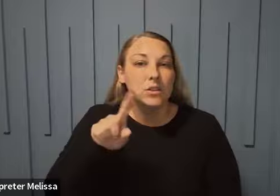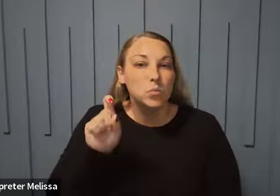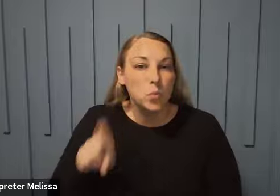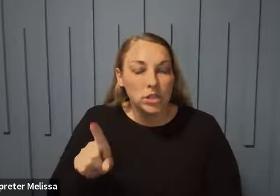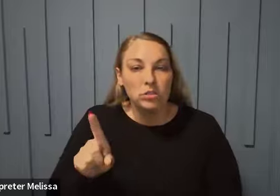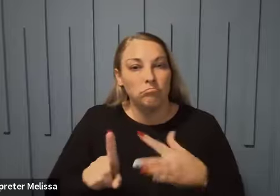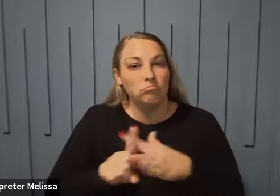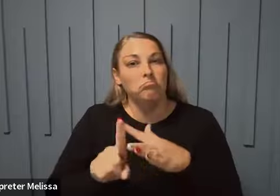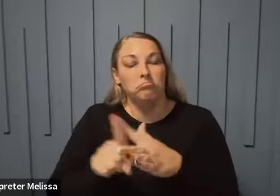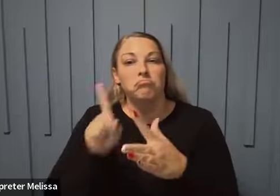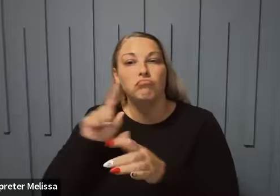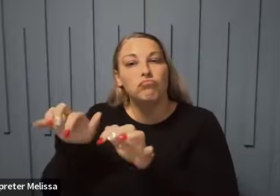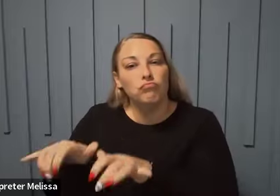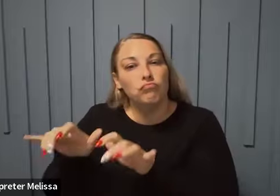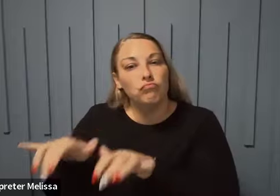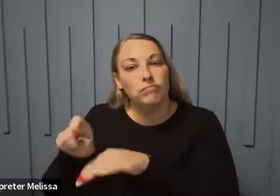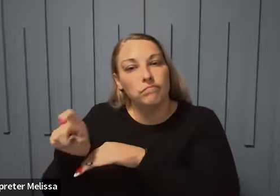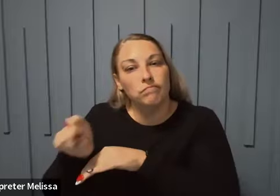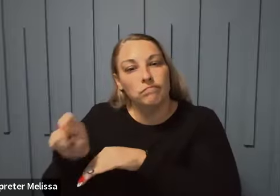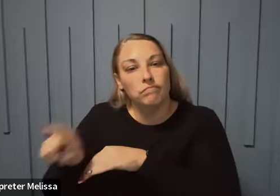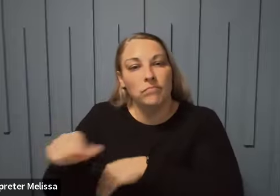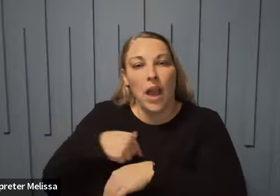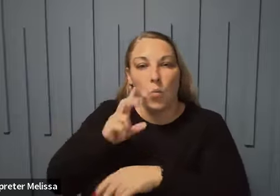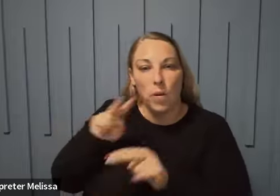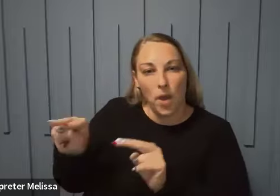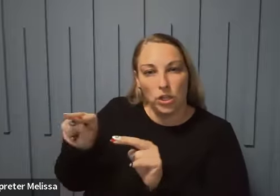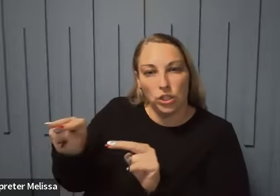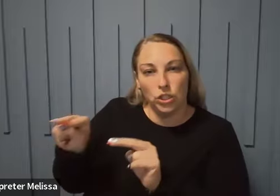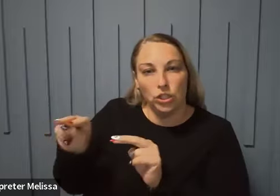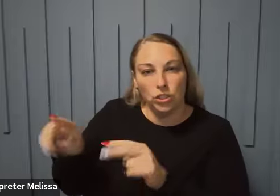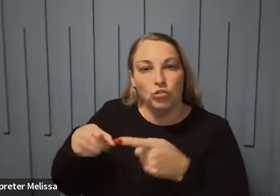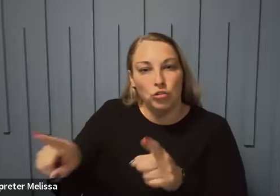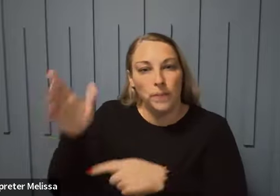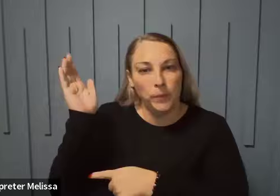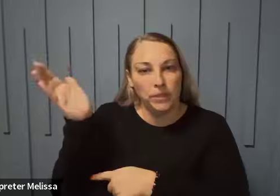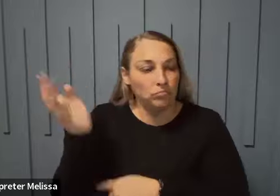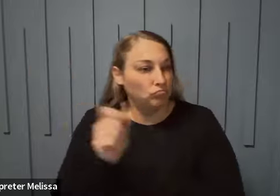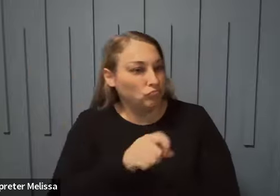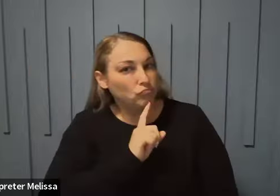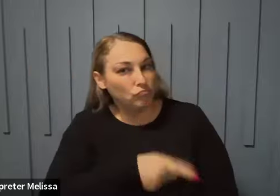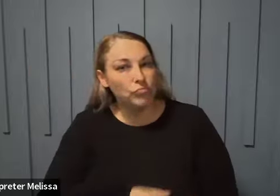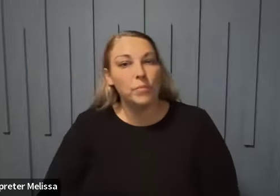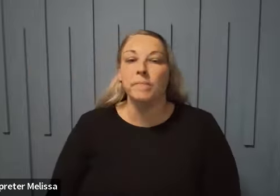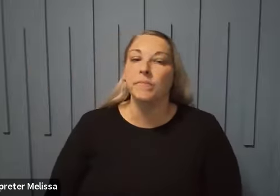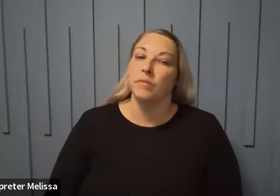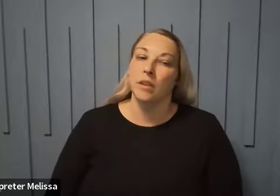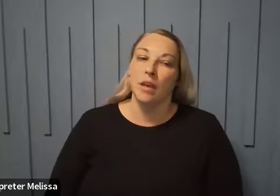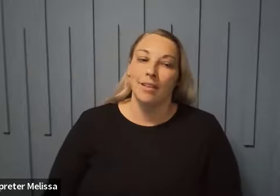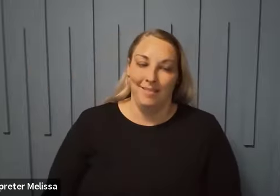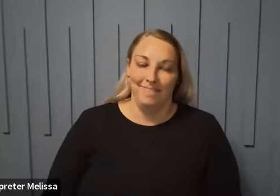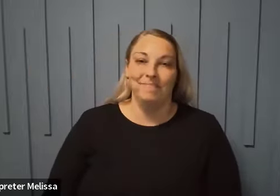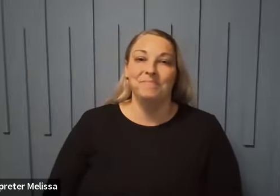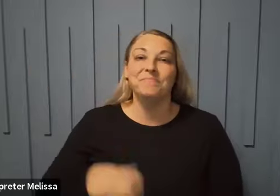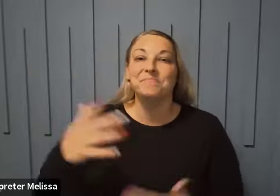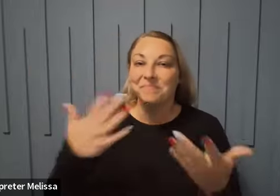chat, and Angie, I can monitor that chat for you during your presentation. Sure. So, with all that being